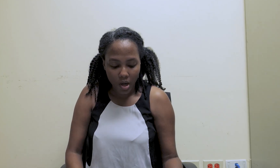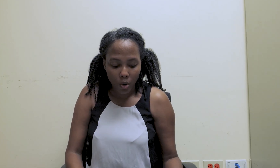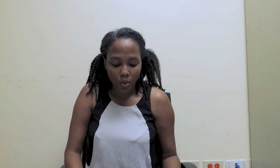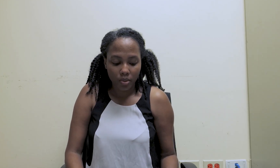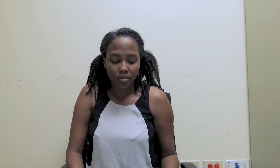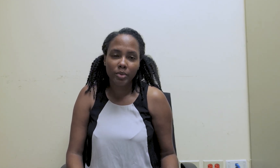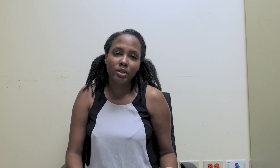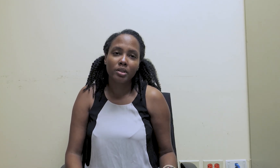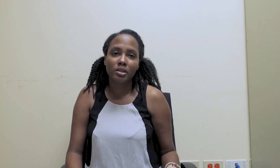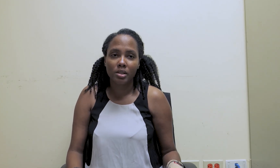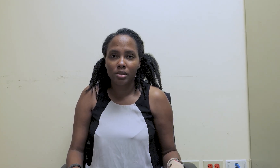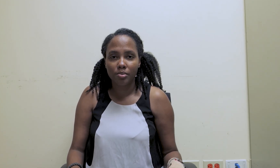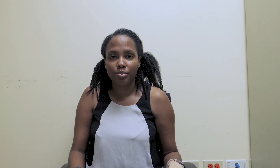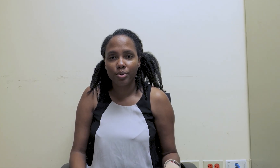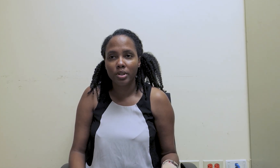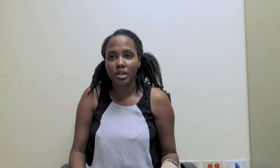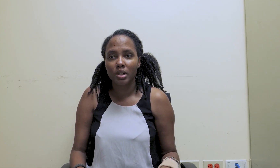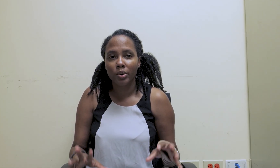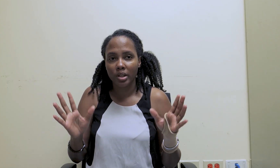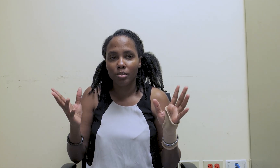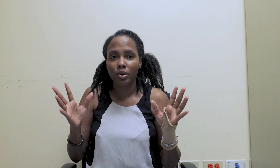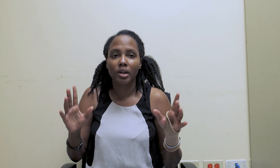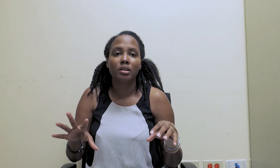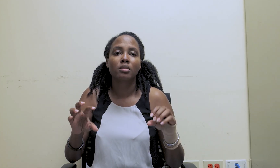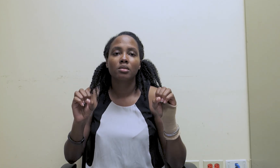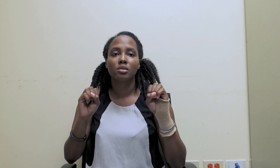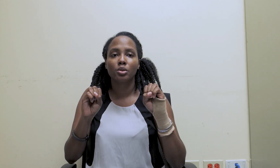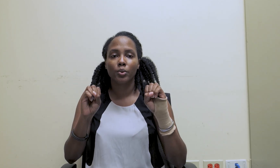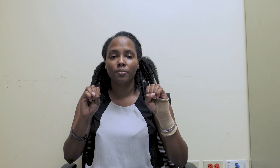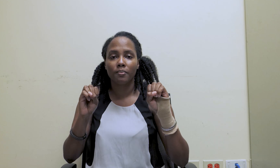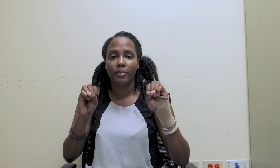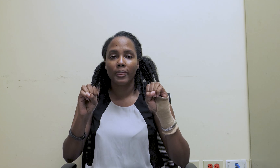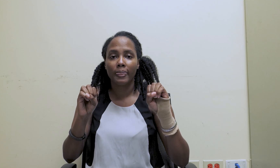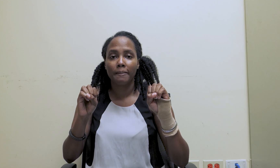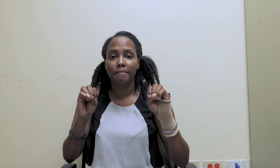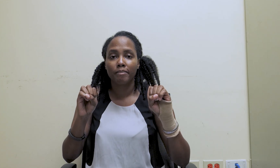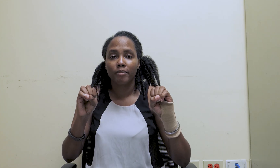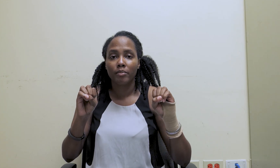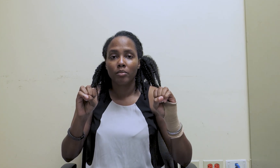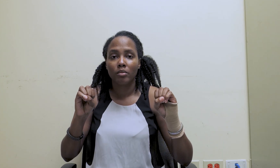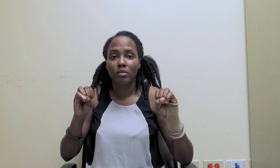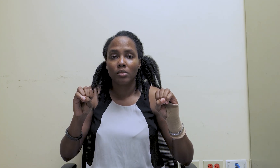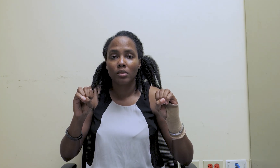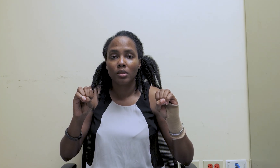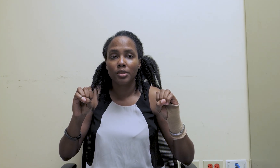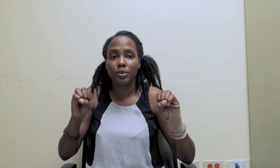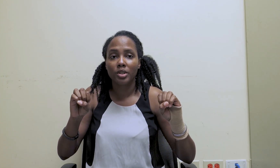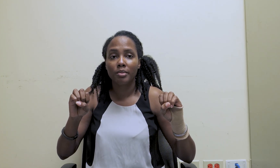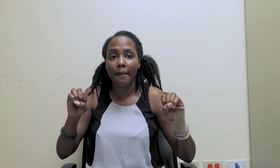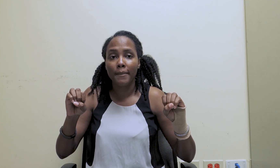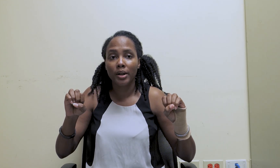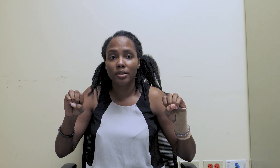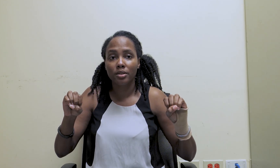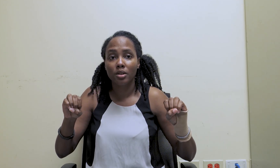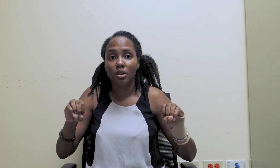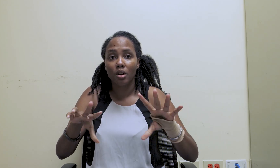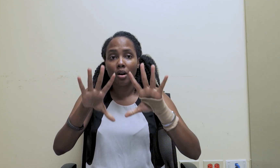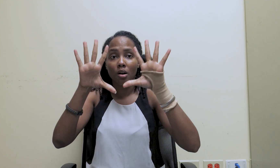Now, miracles is pretty, we need both hands. So It's going to be a burst,